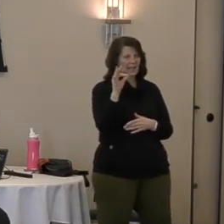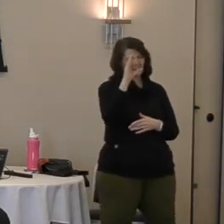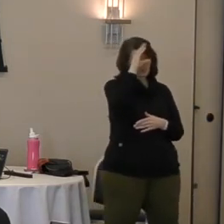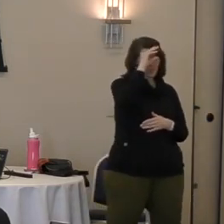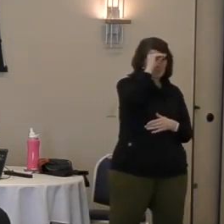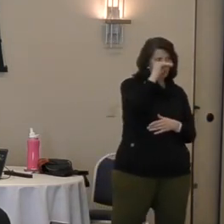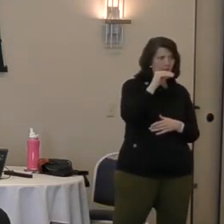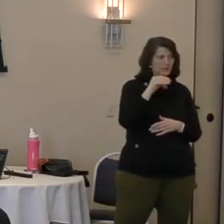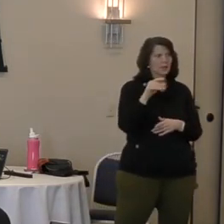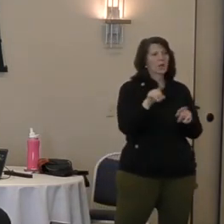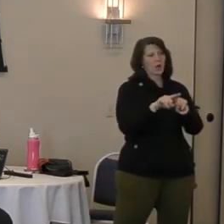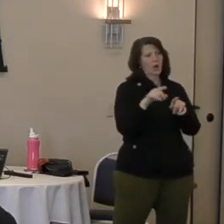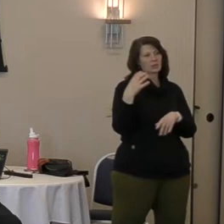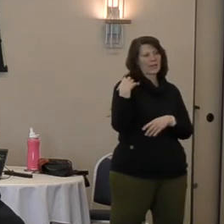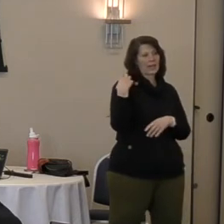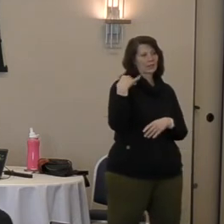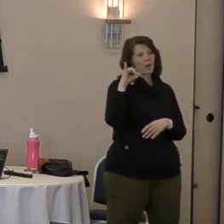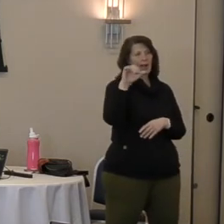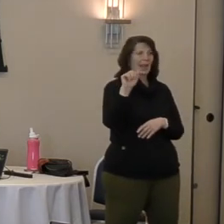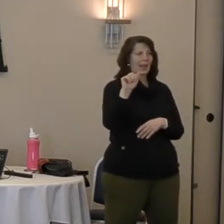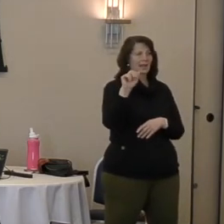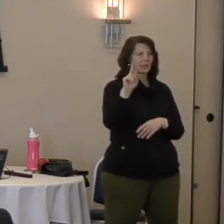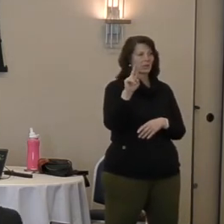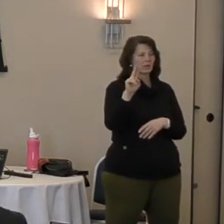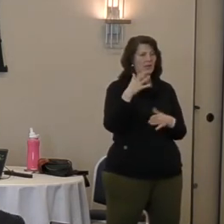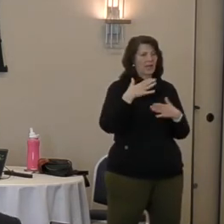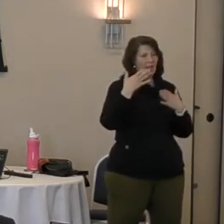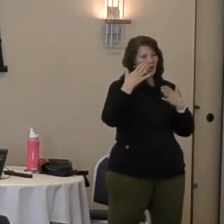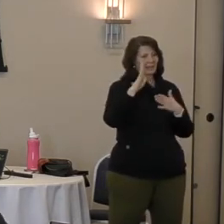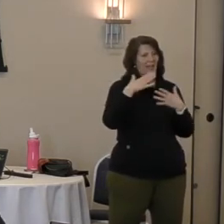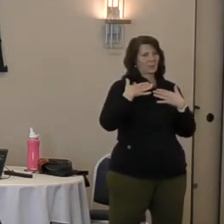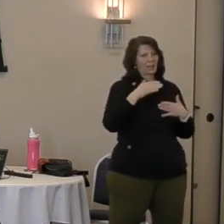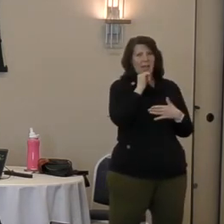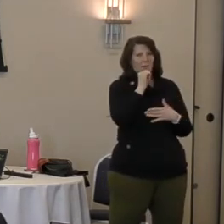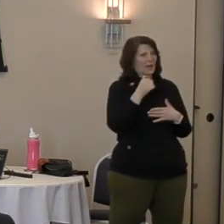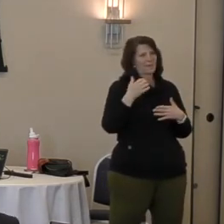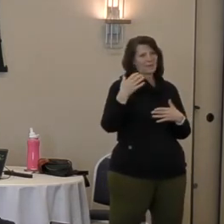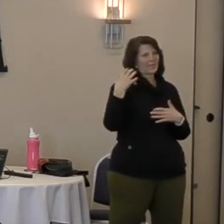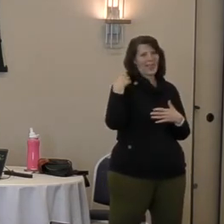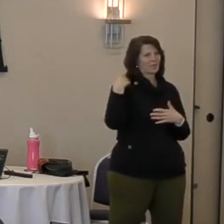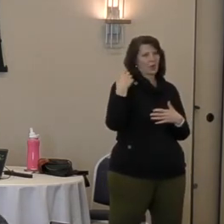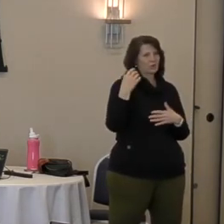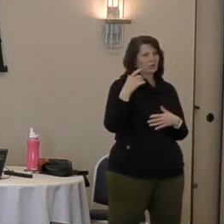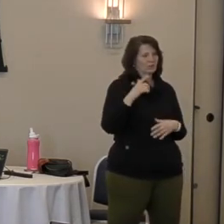I'm also the interim head coach at IU, and God willing, I will not be the head coach much longer.